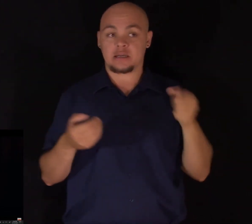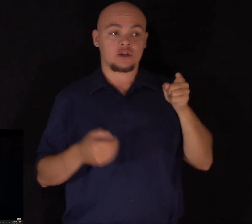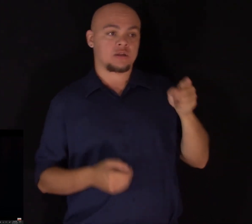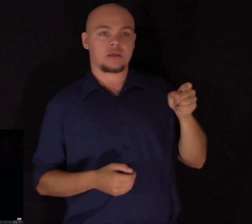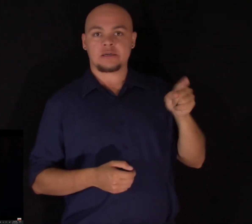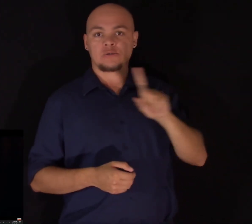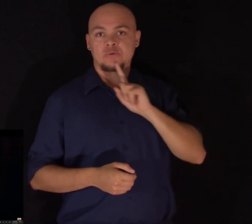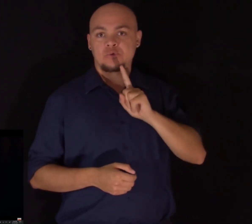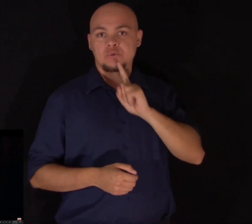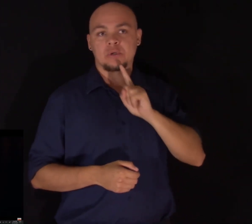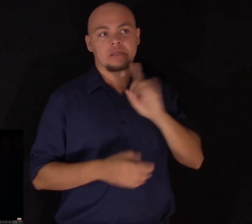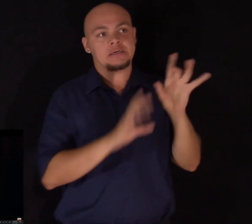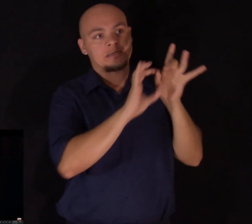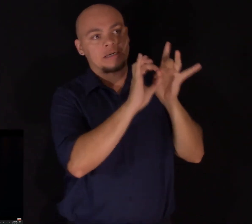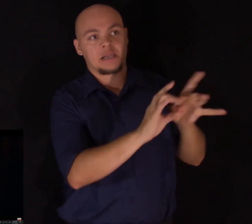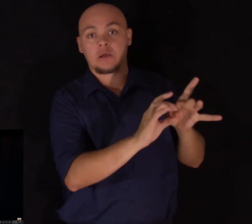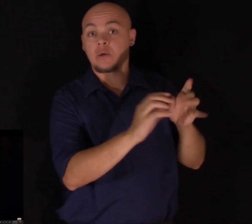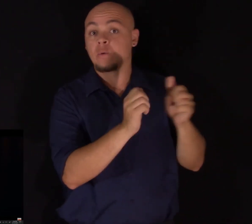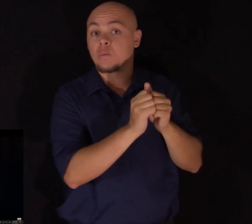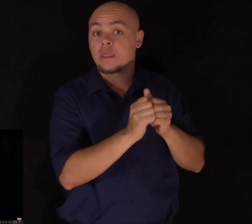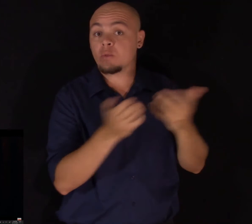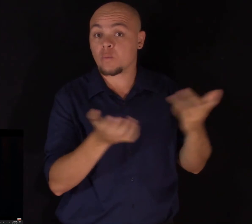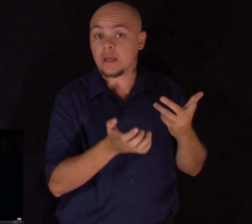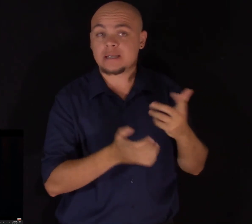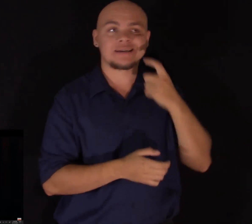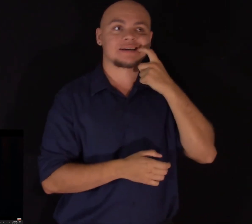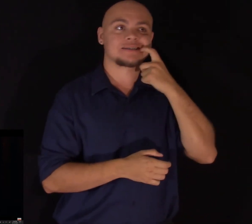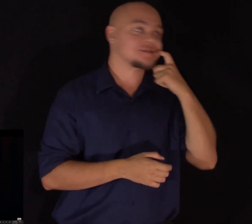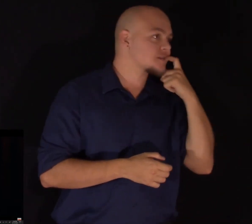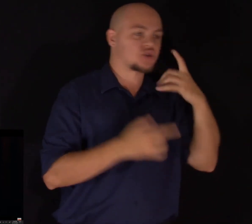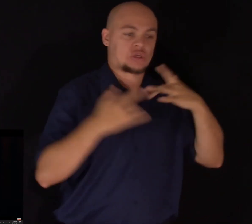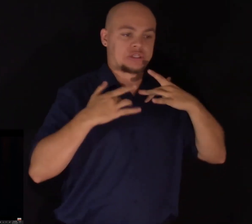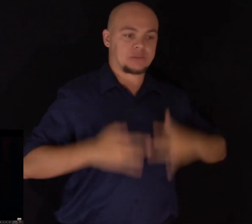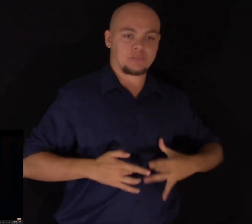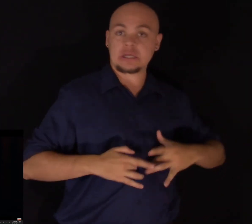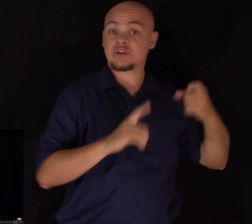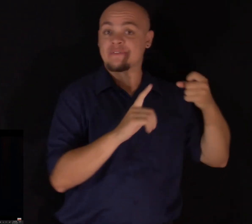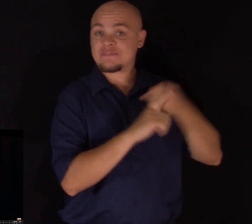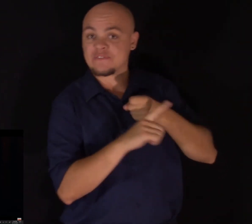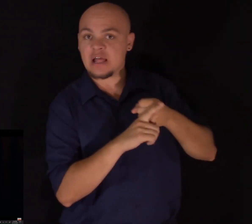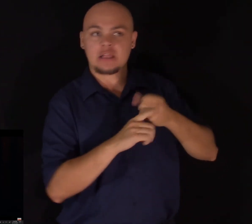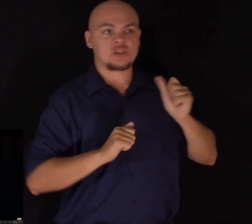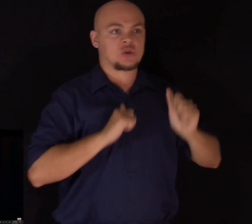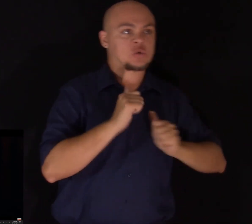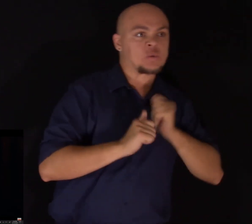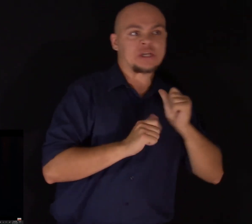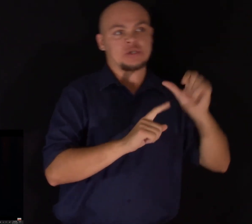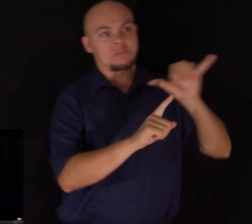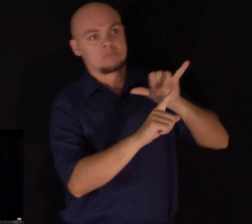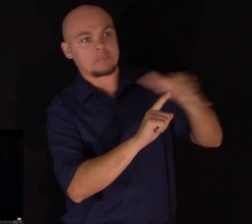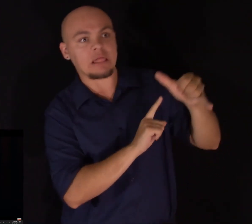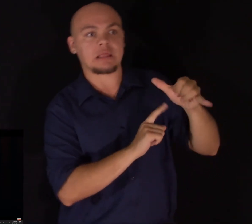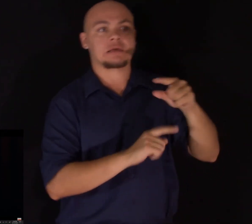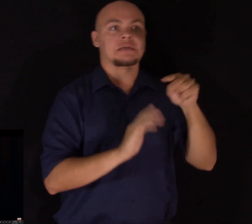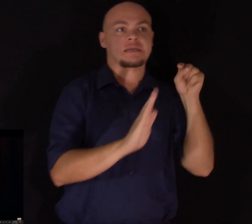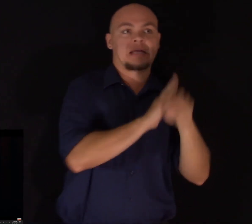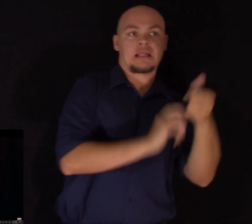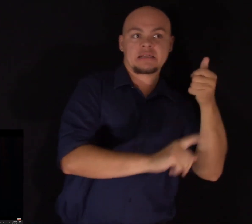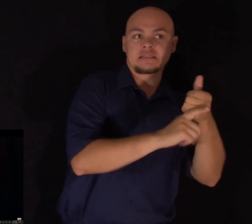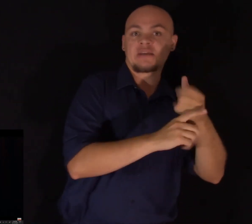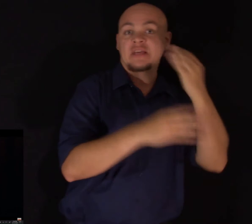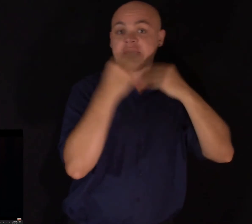highly, highly correlated with addiction, depression, violence, aggression, bullying, suicide, eating